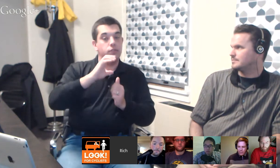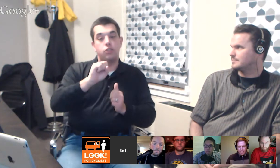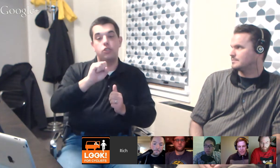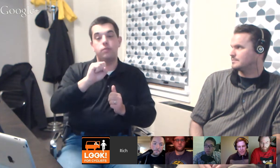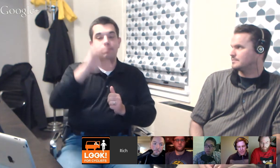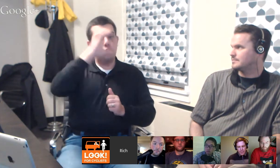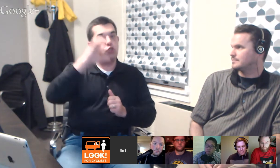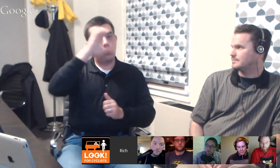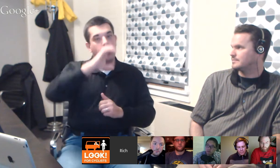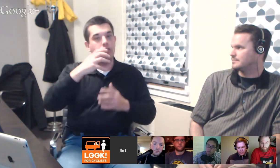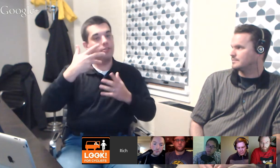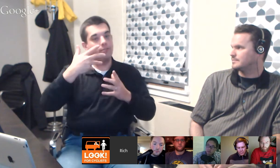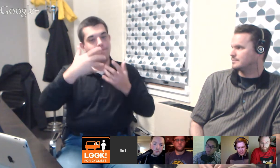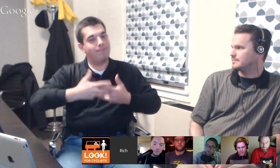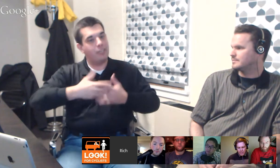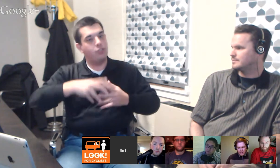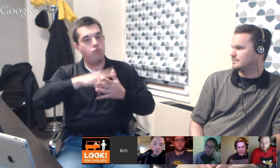results.